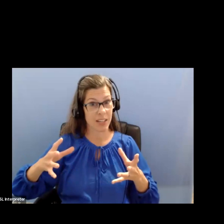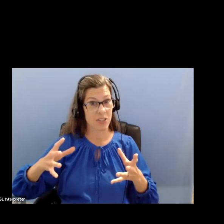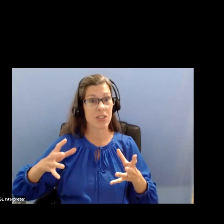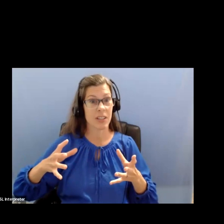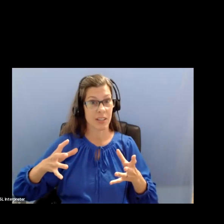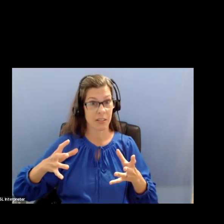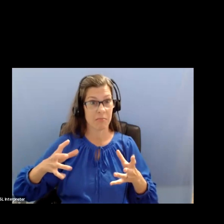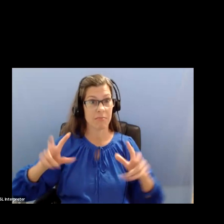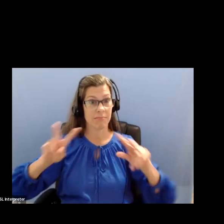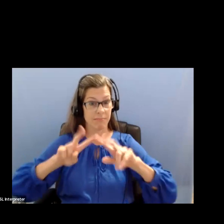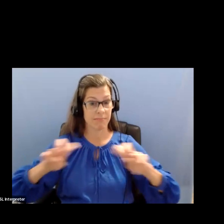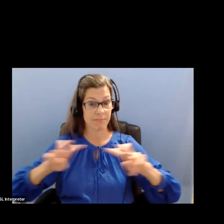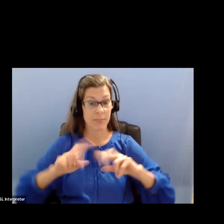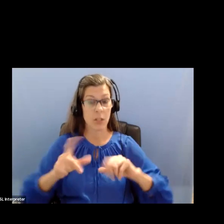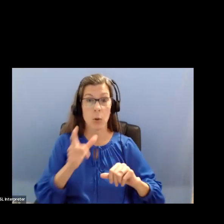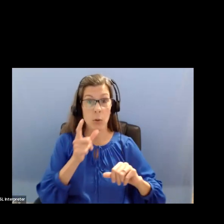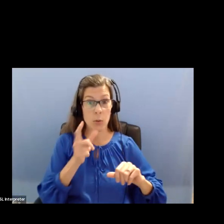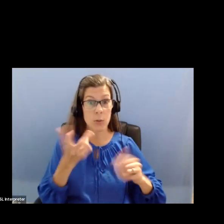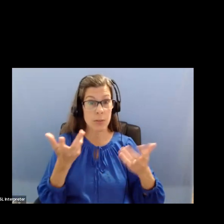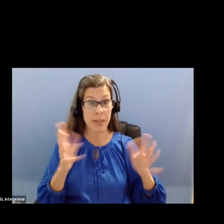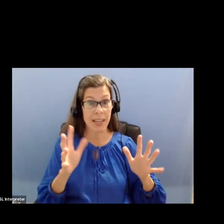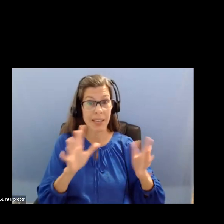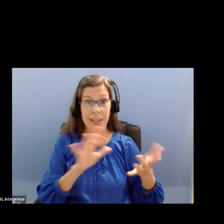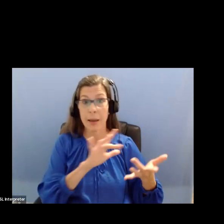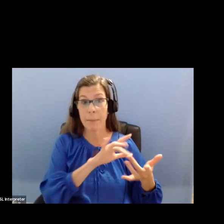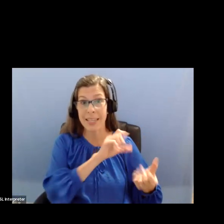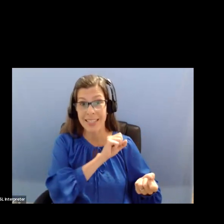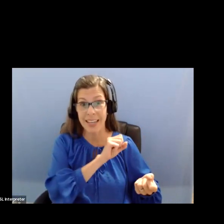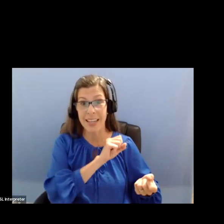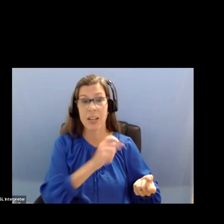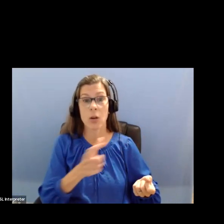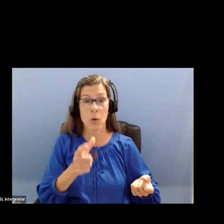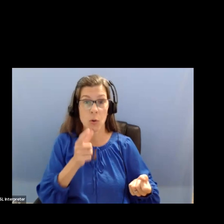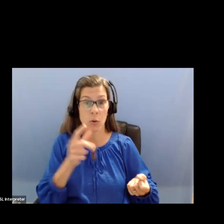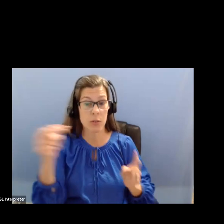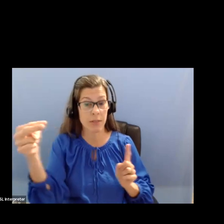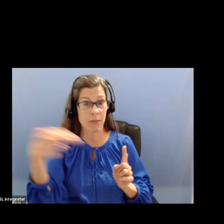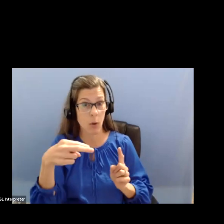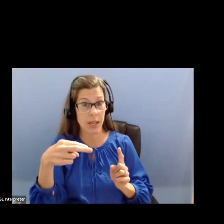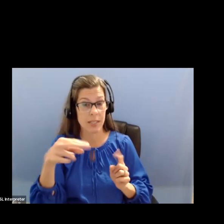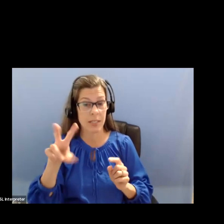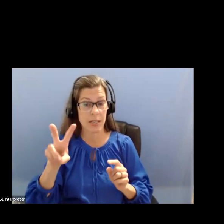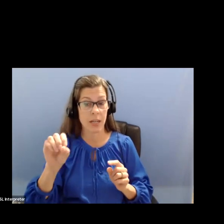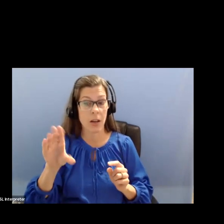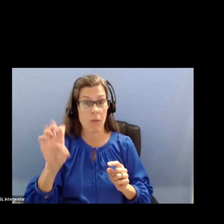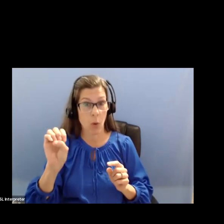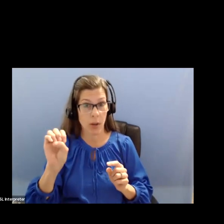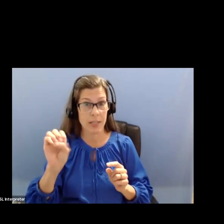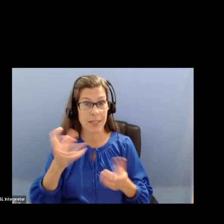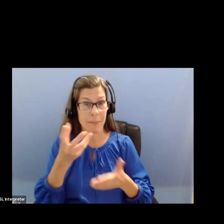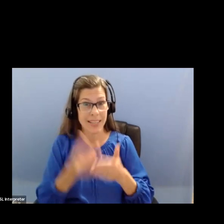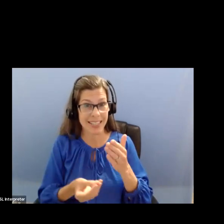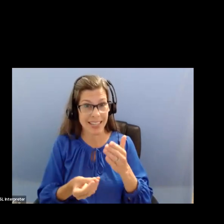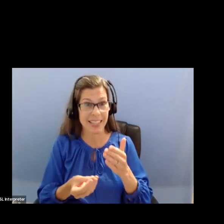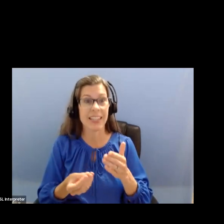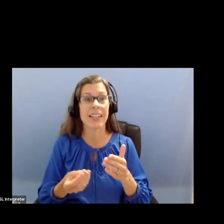Looking at who has been missing, which voices have been missing, and doing a two-pronged approach of both filling any